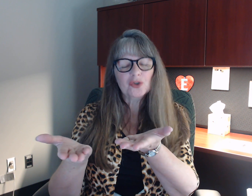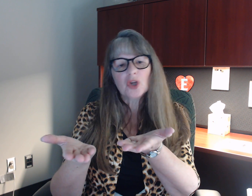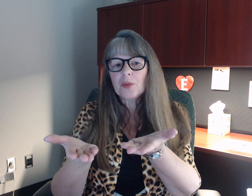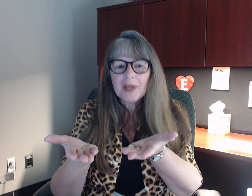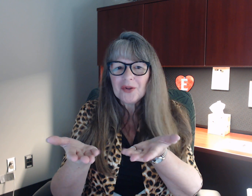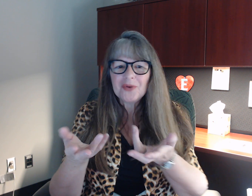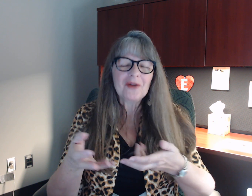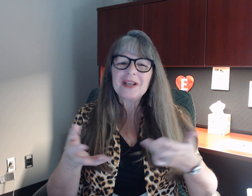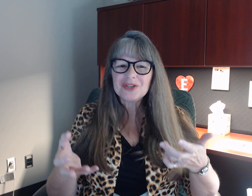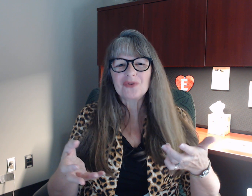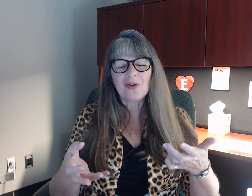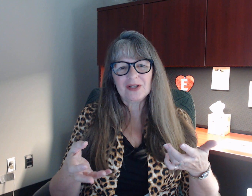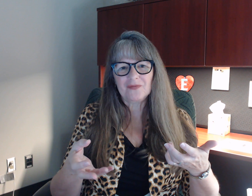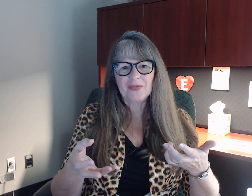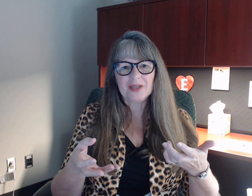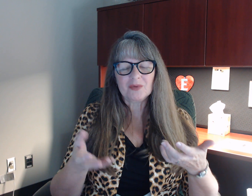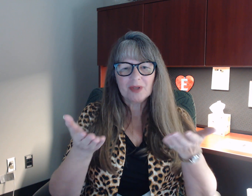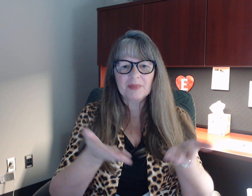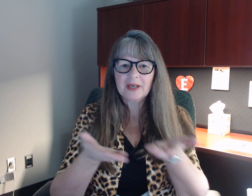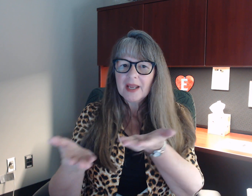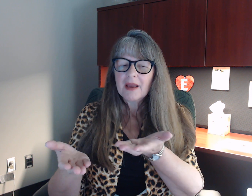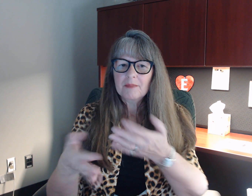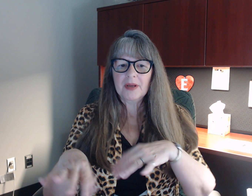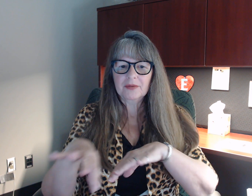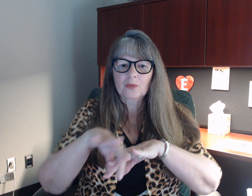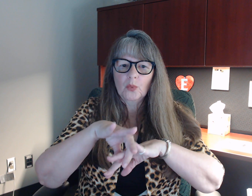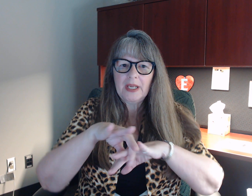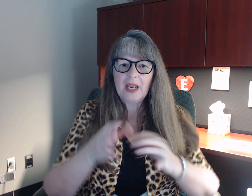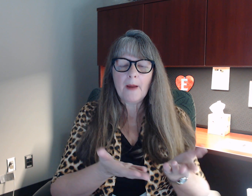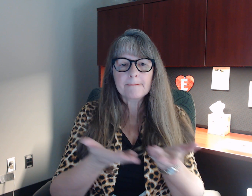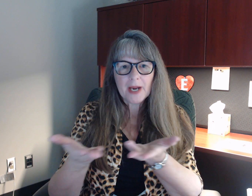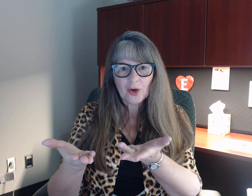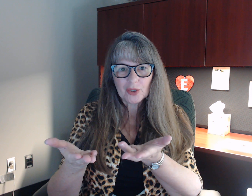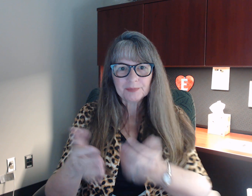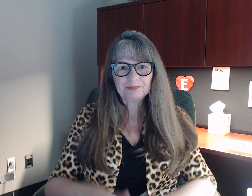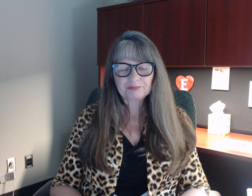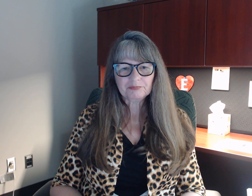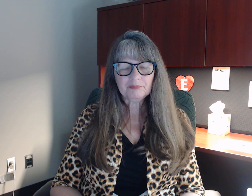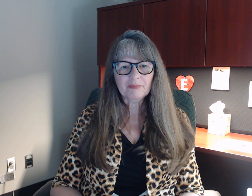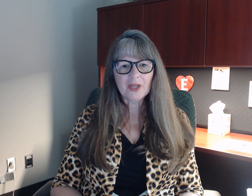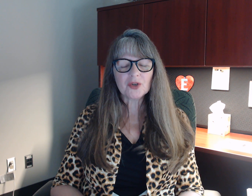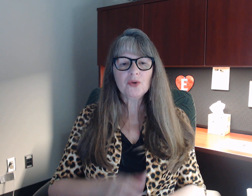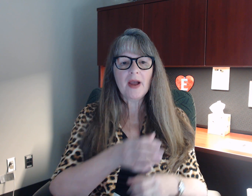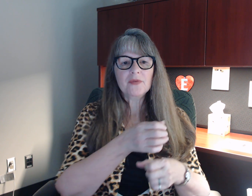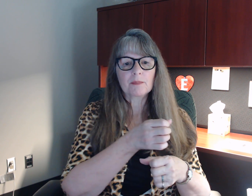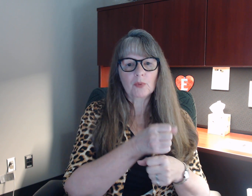on a pillow. Nowadays they do all kinds of fun things with it, but ring bearer. So you have the